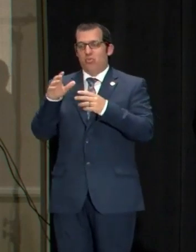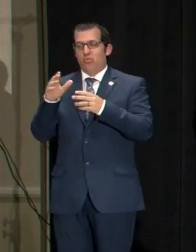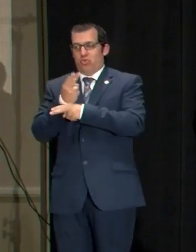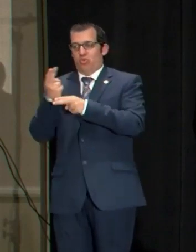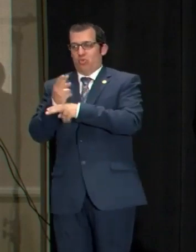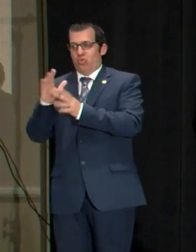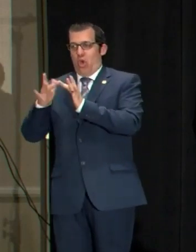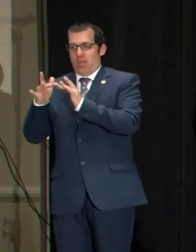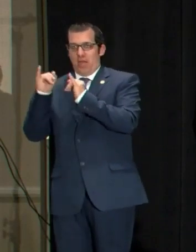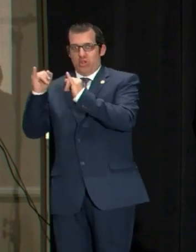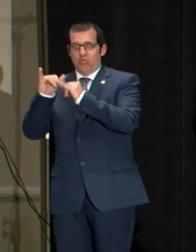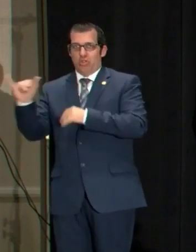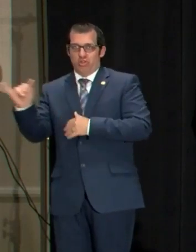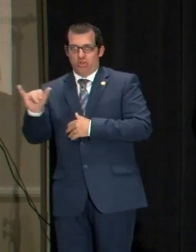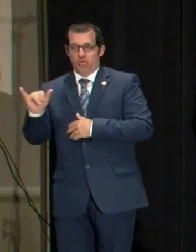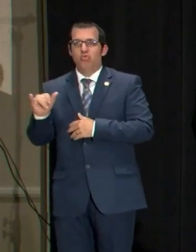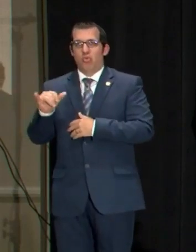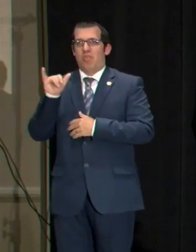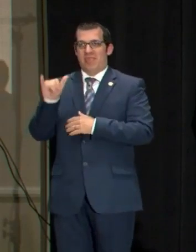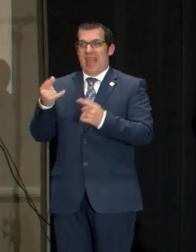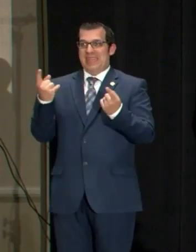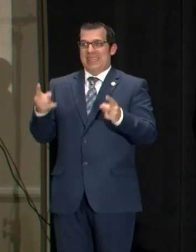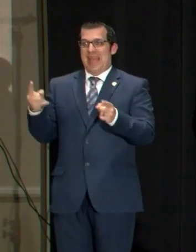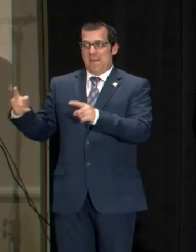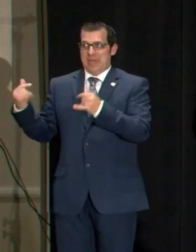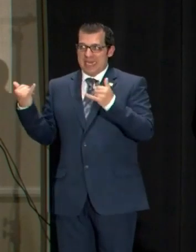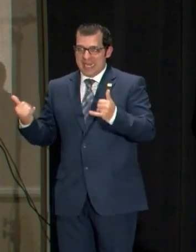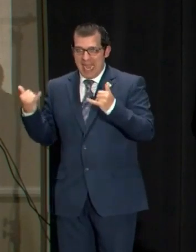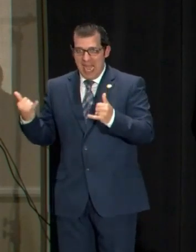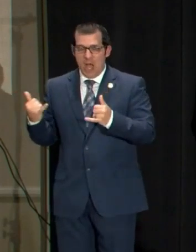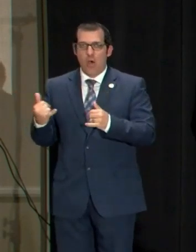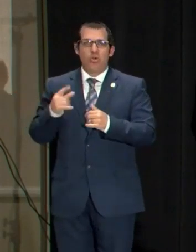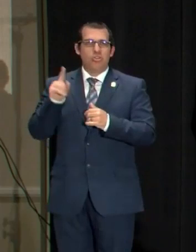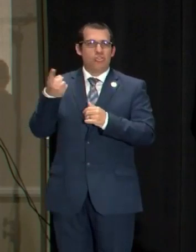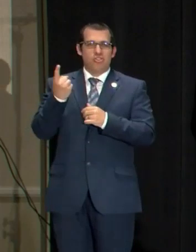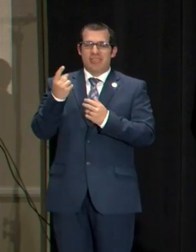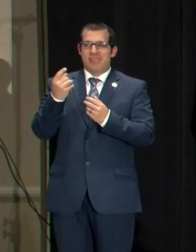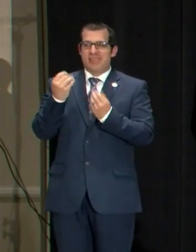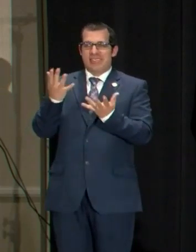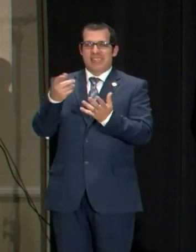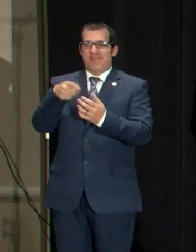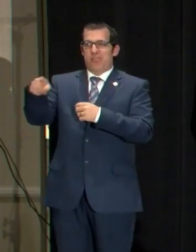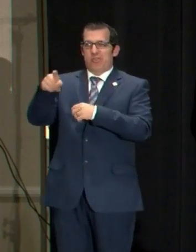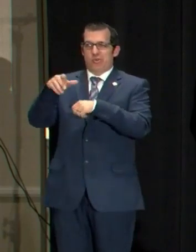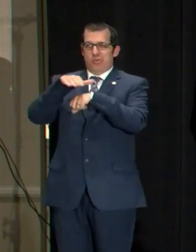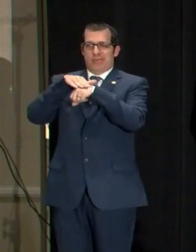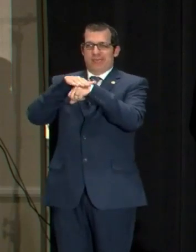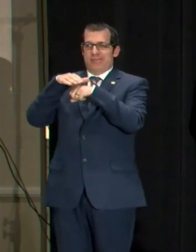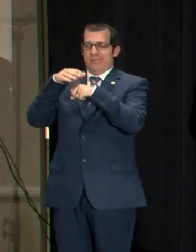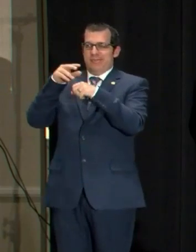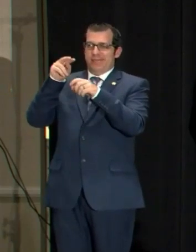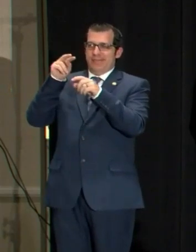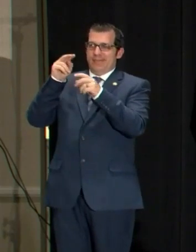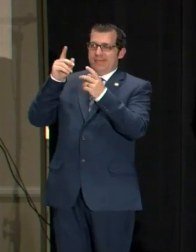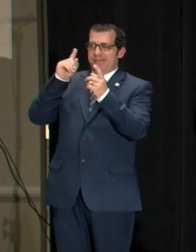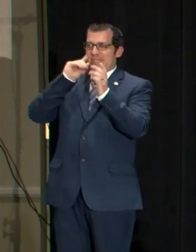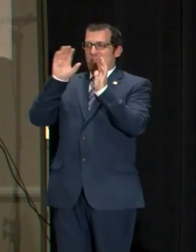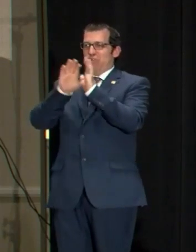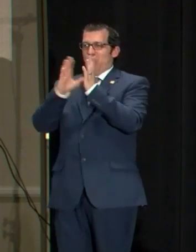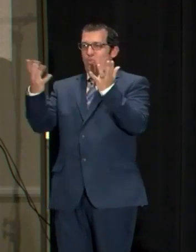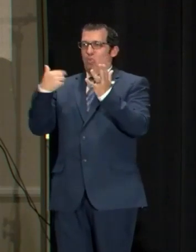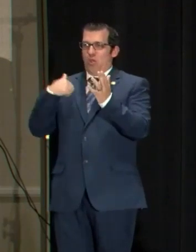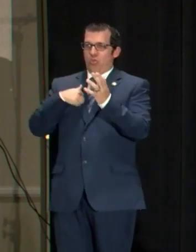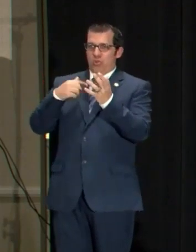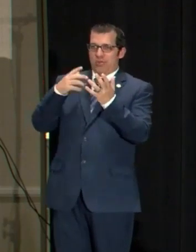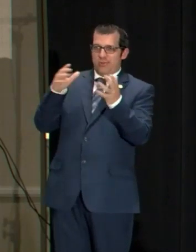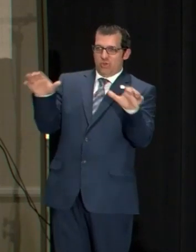instruction. So a lot of that is going on now. Those are just giving you some different themes, and the specifics